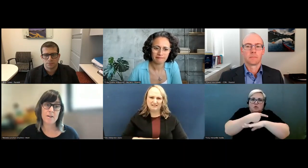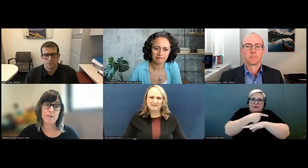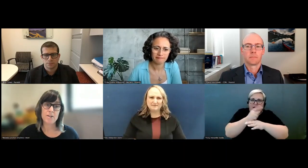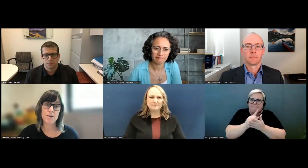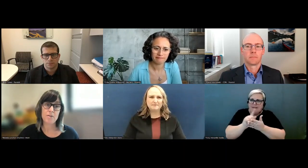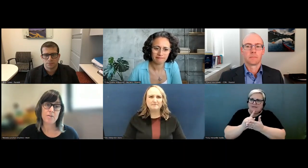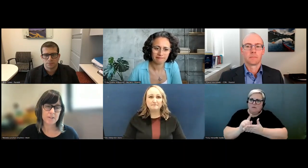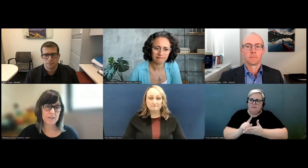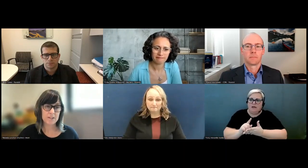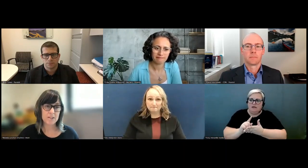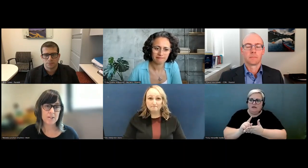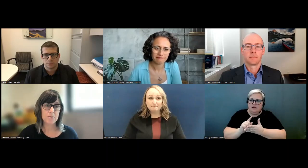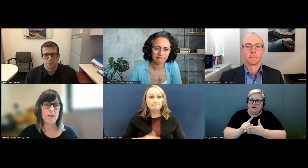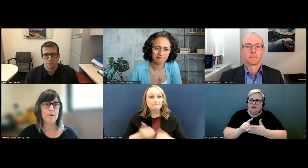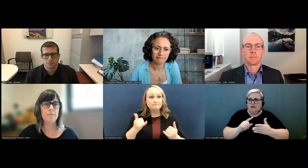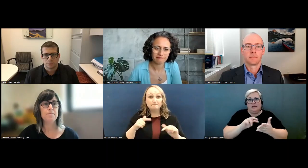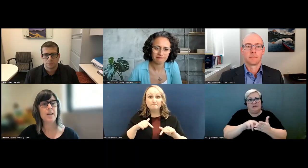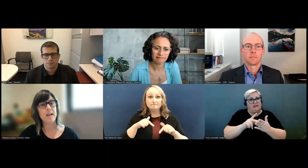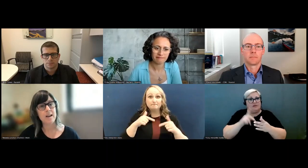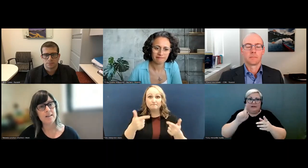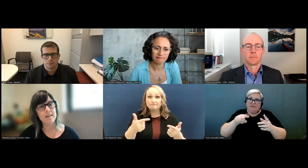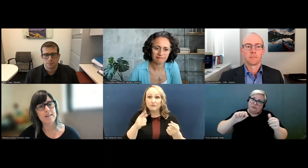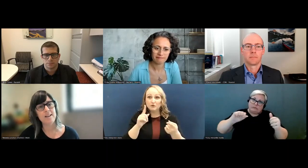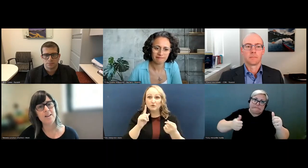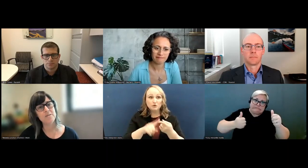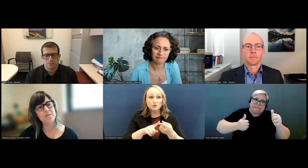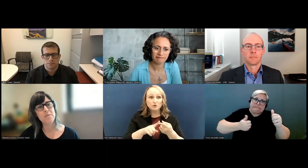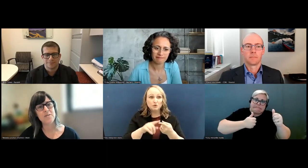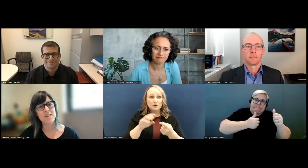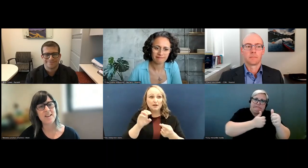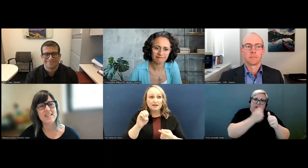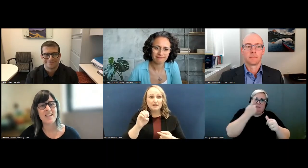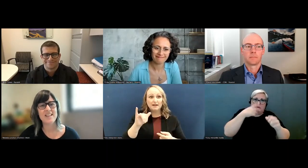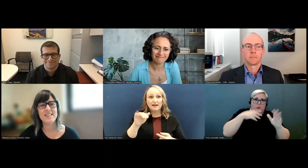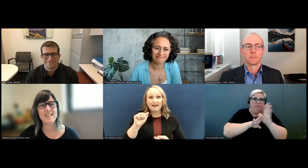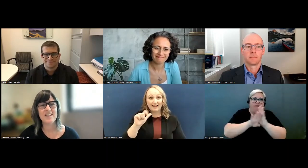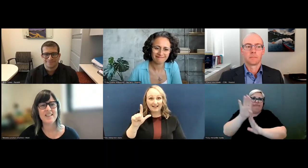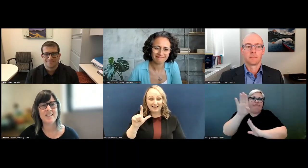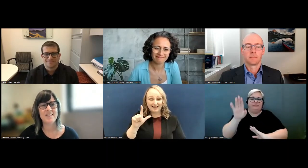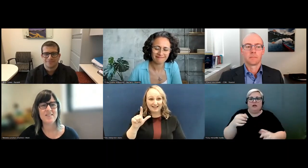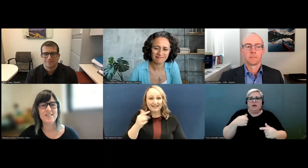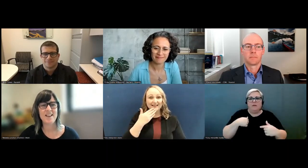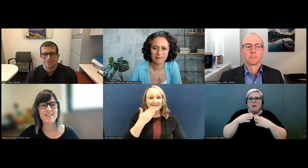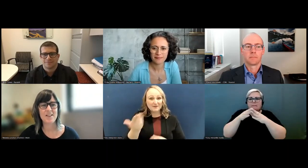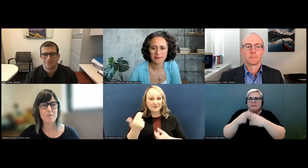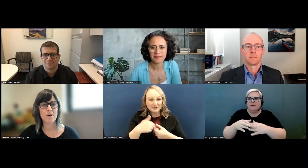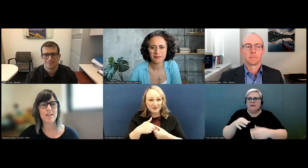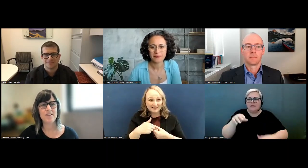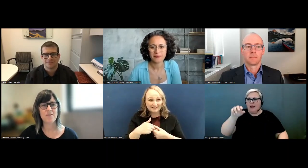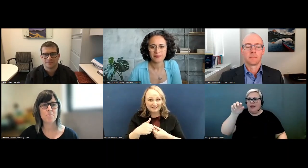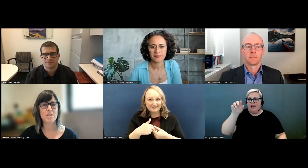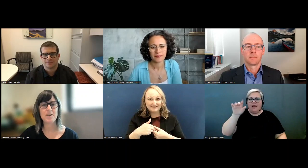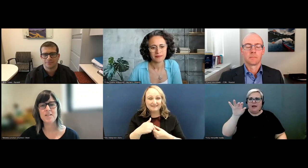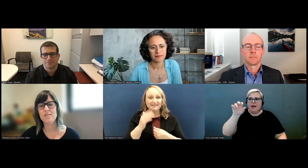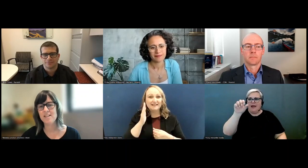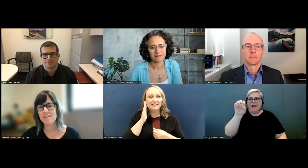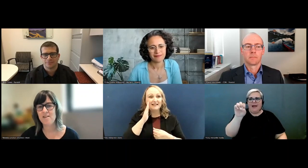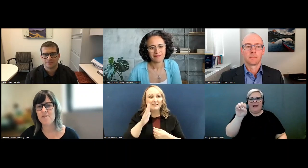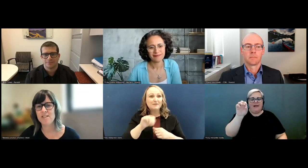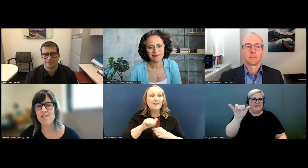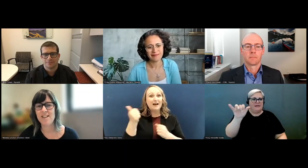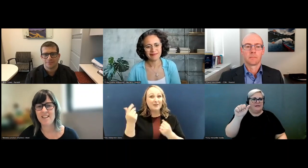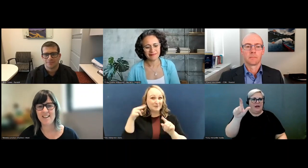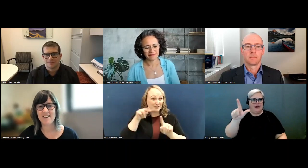Now I'm going to turn it over to AL. Thank you for being with us. And he's going to bring a little different perspective to